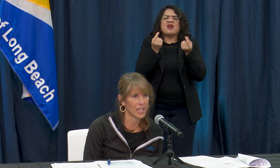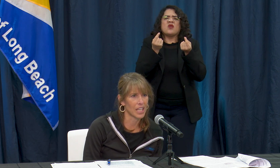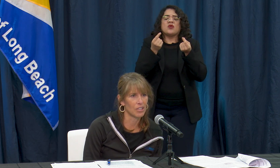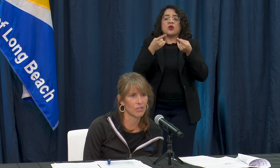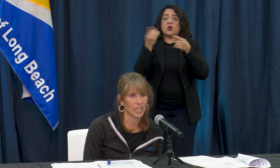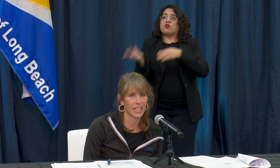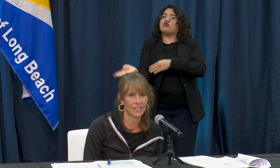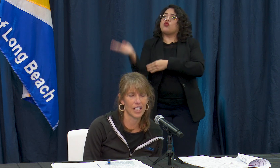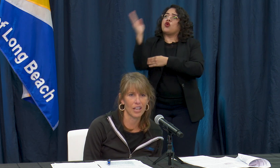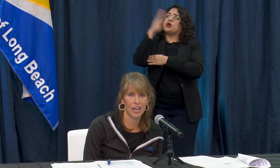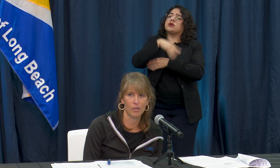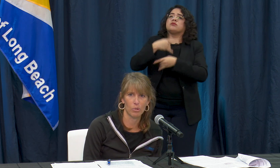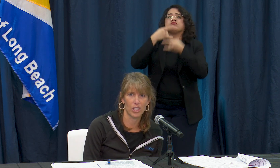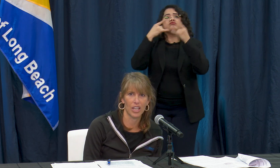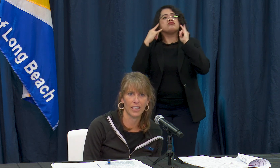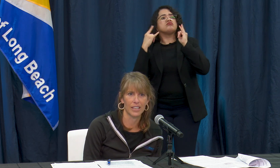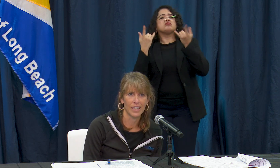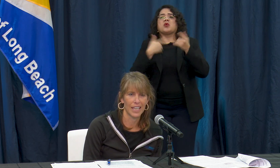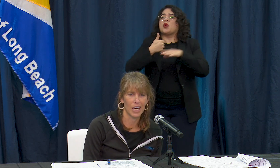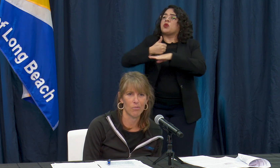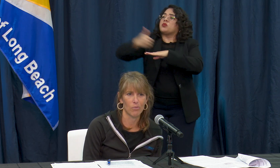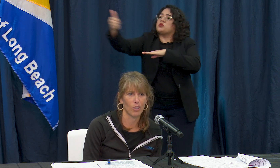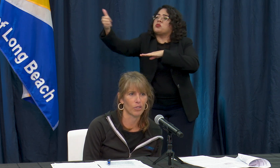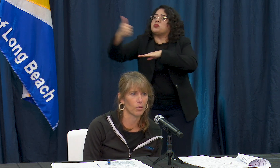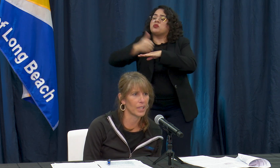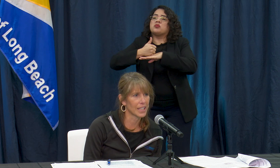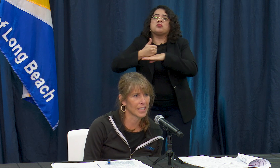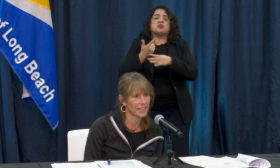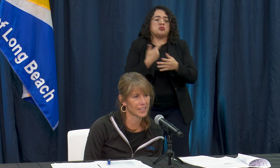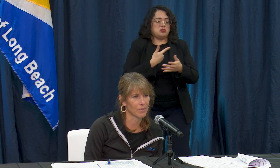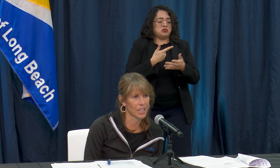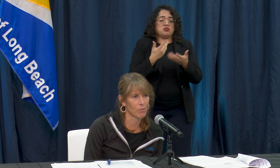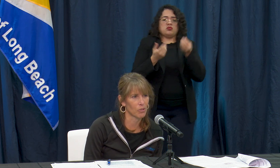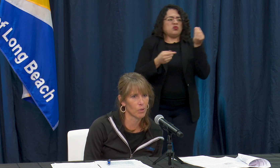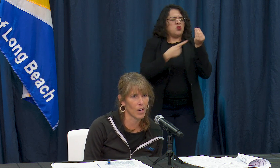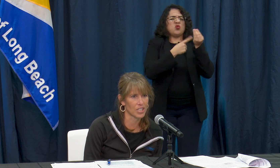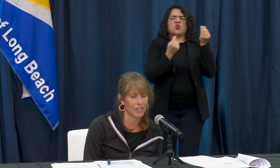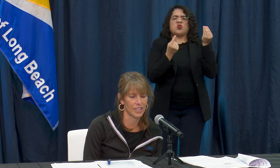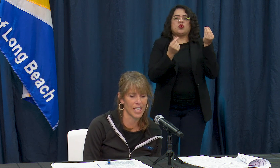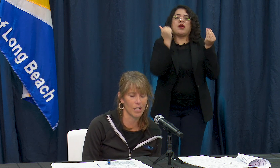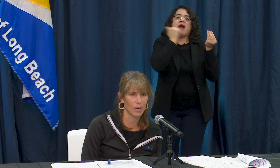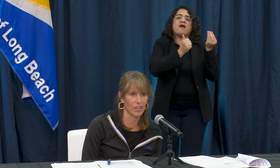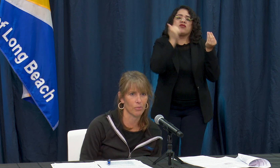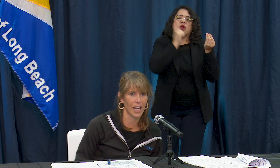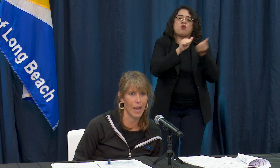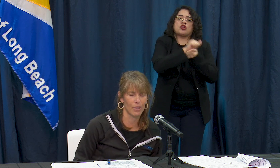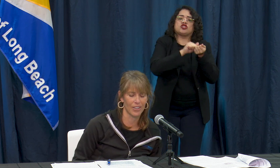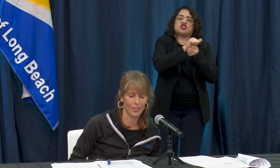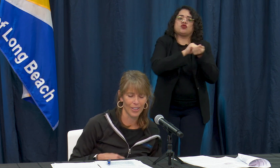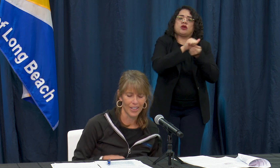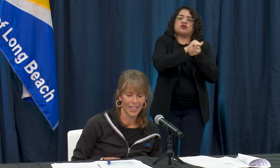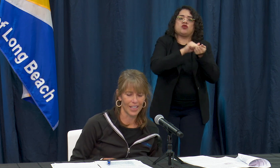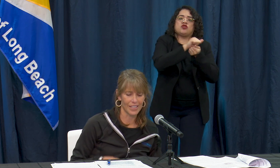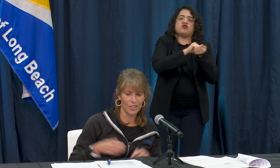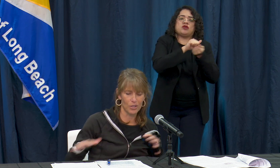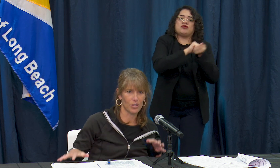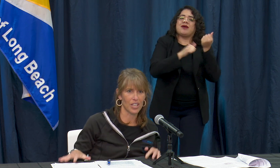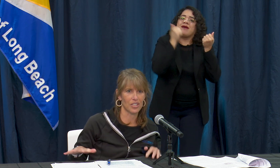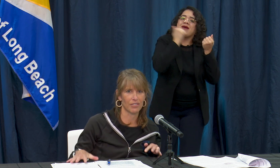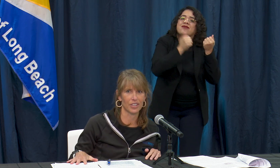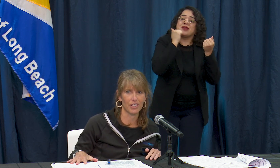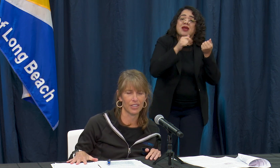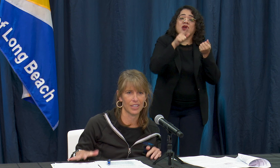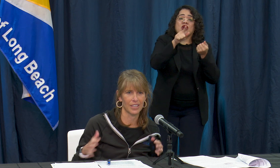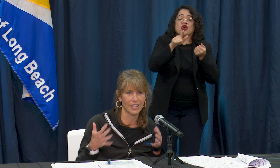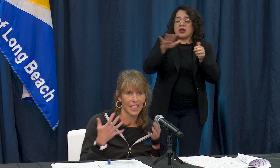not something that you can take off and put on over a week. It is something that must be washed every day, because what happens is as you